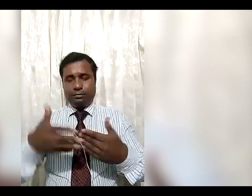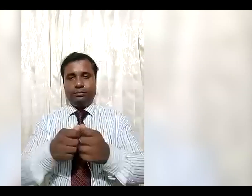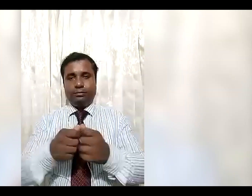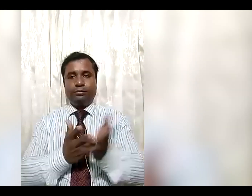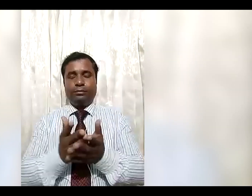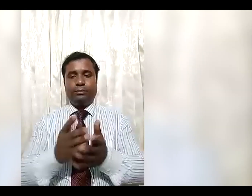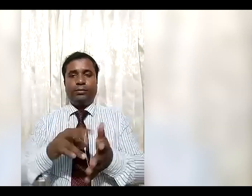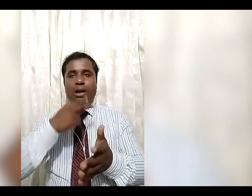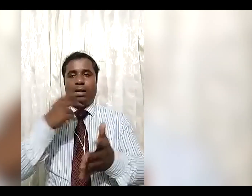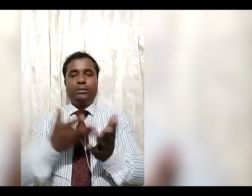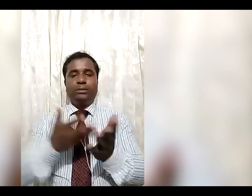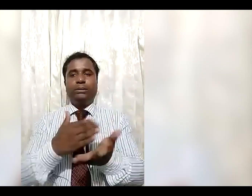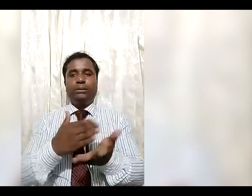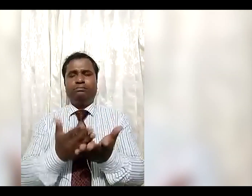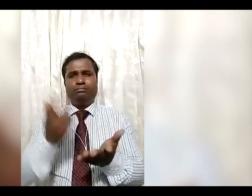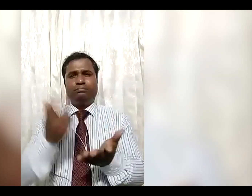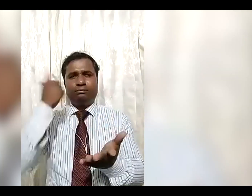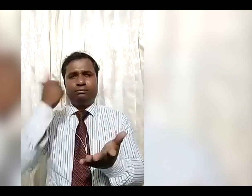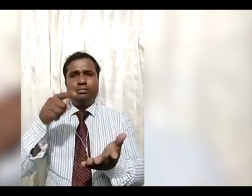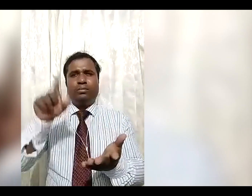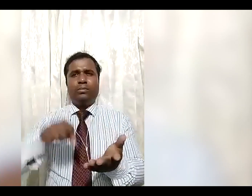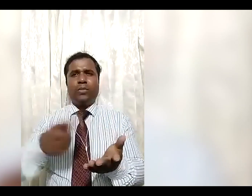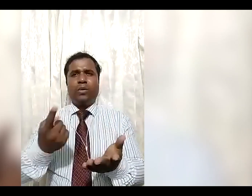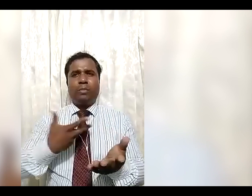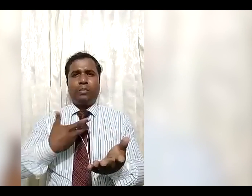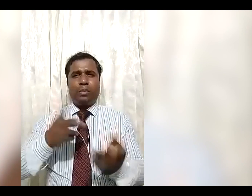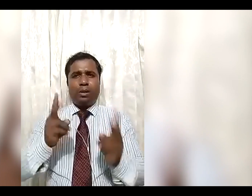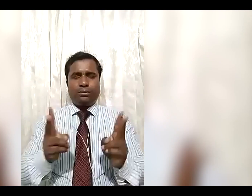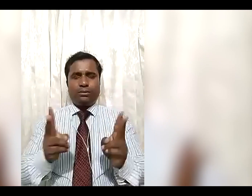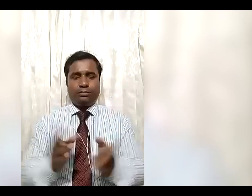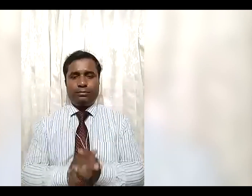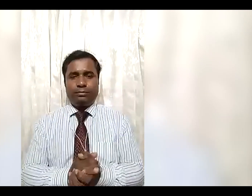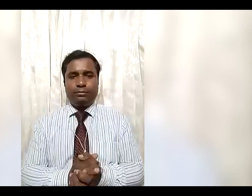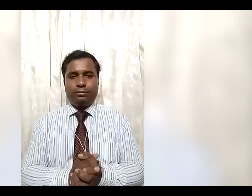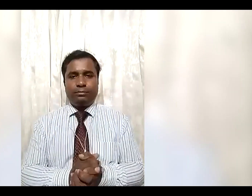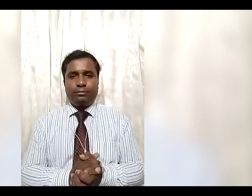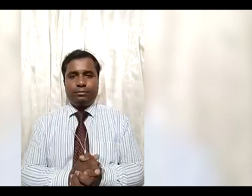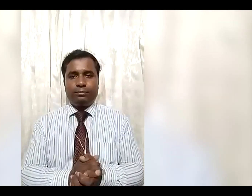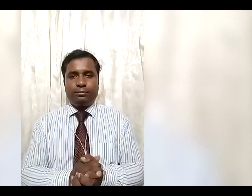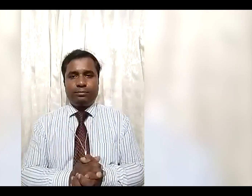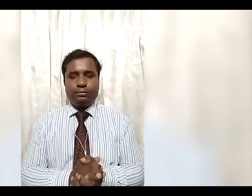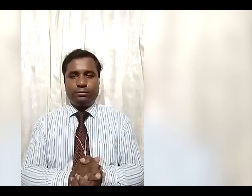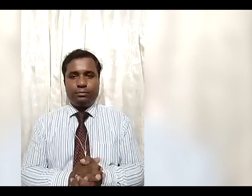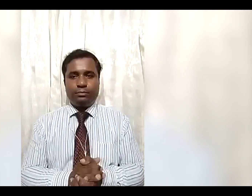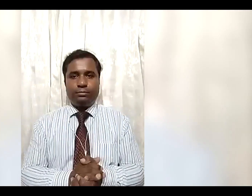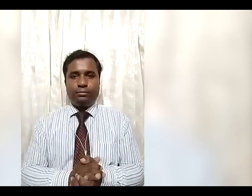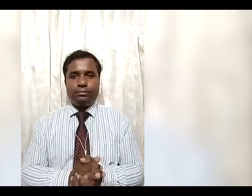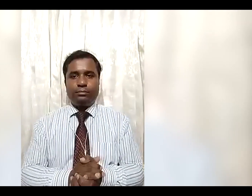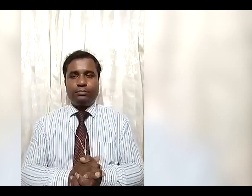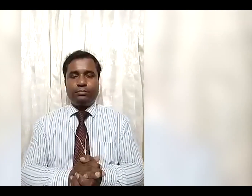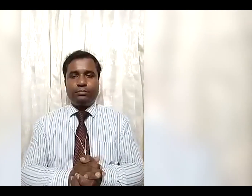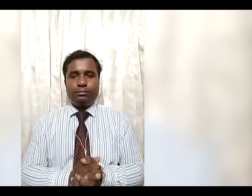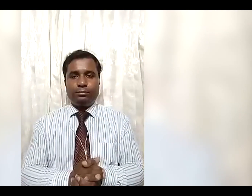So if you want to visit us, we would love to have you once we're open. And I would